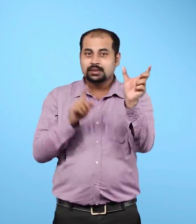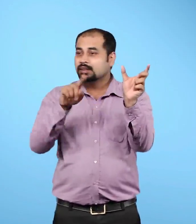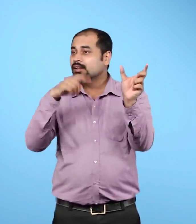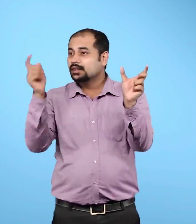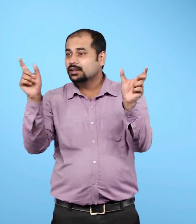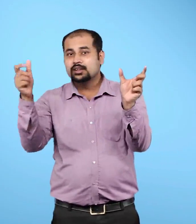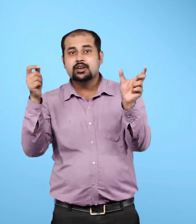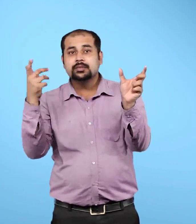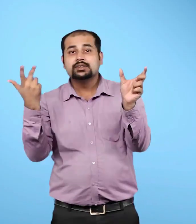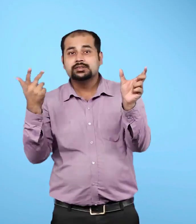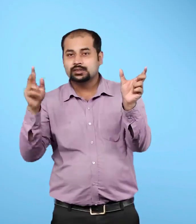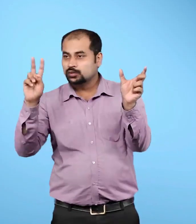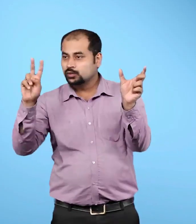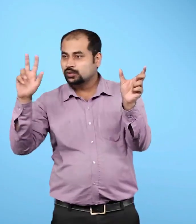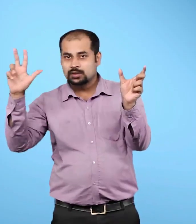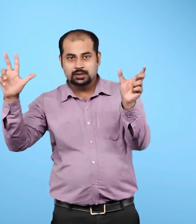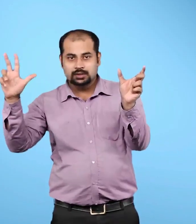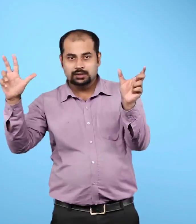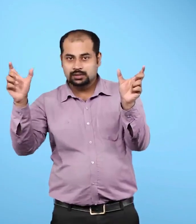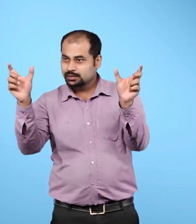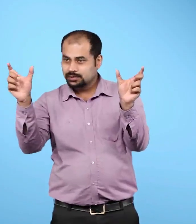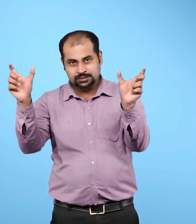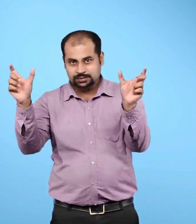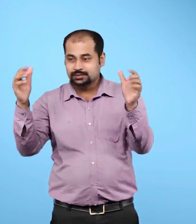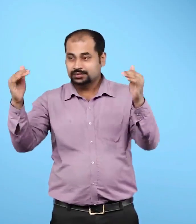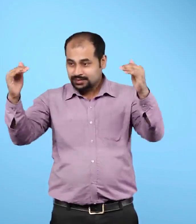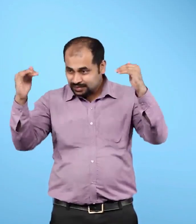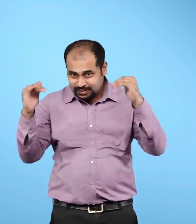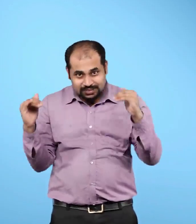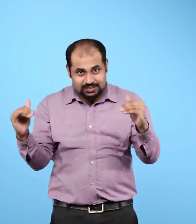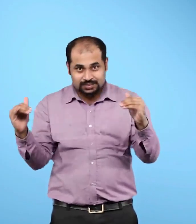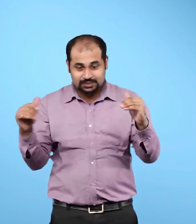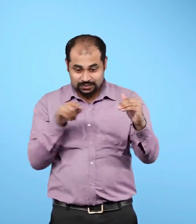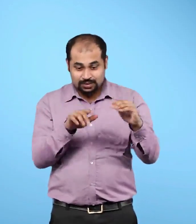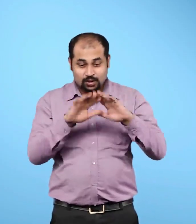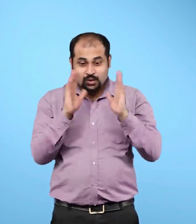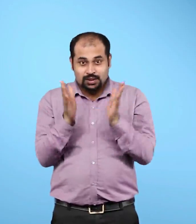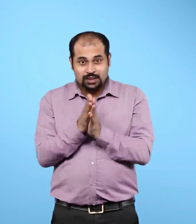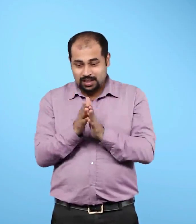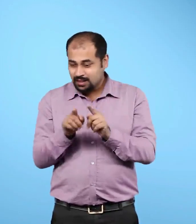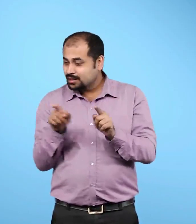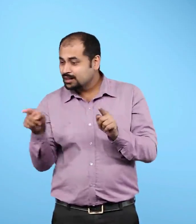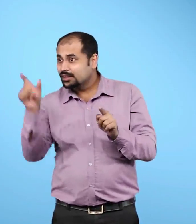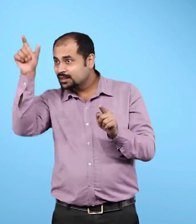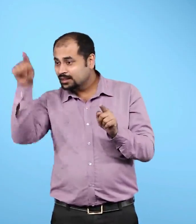rupees 28. Row 3, column 1, total, column